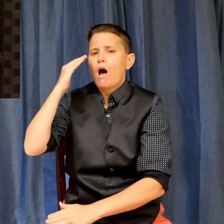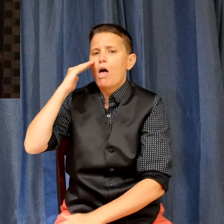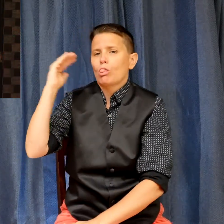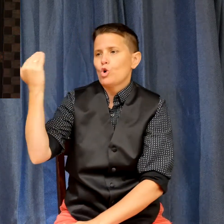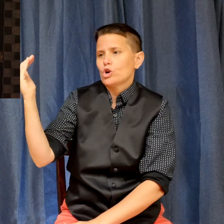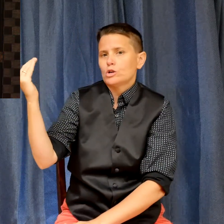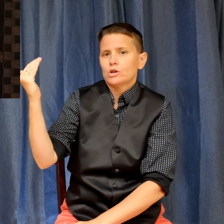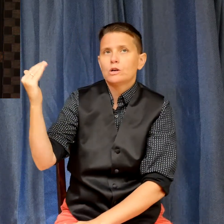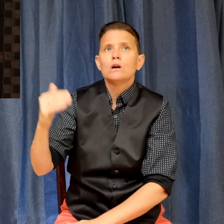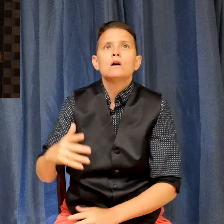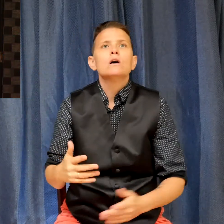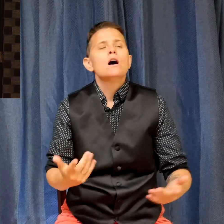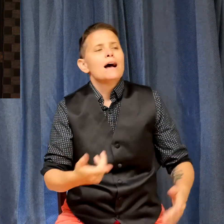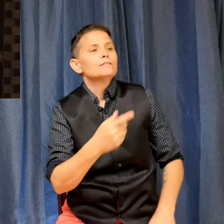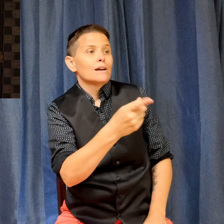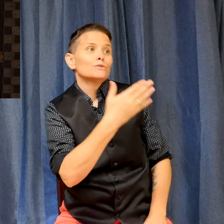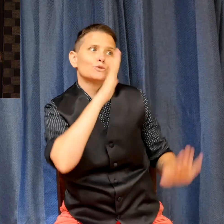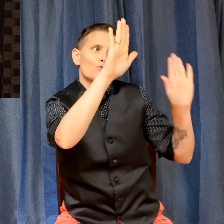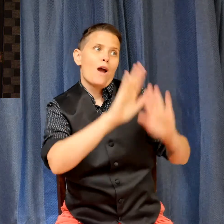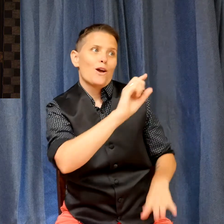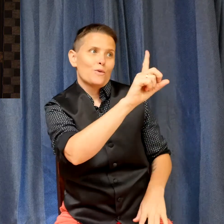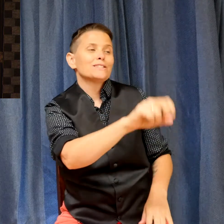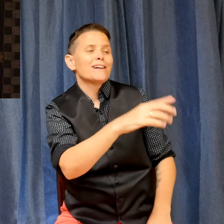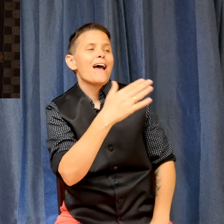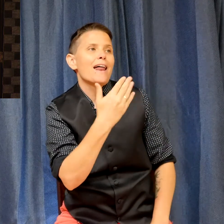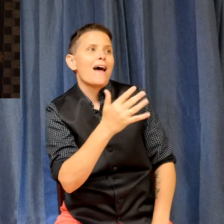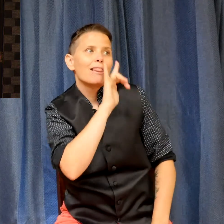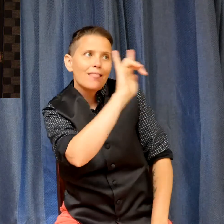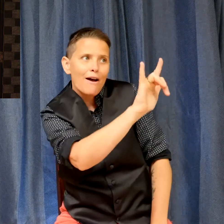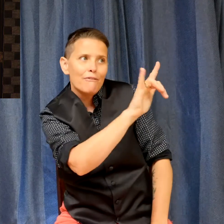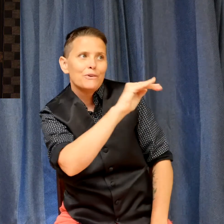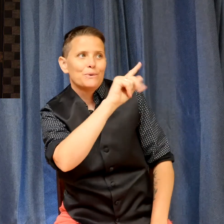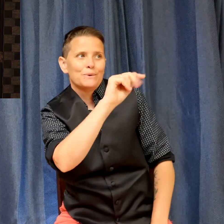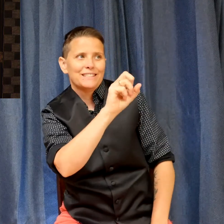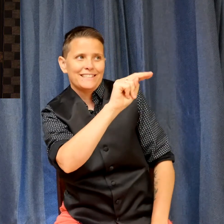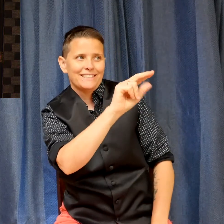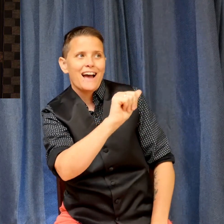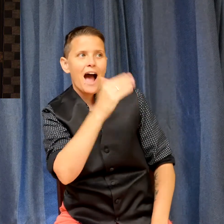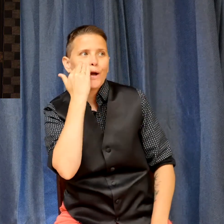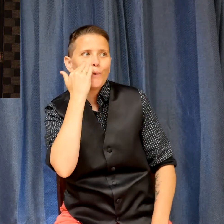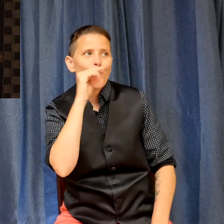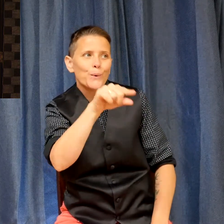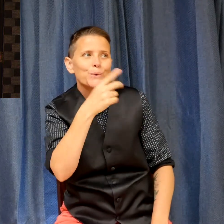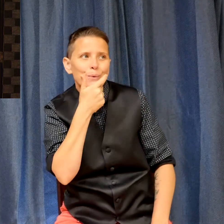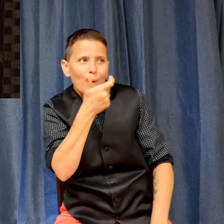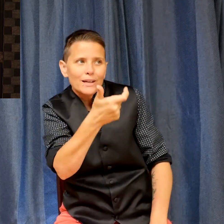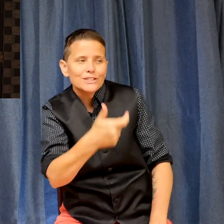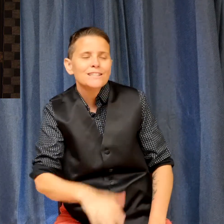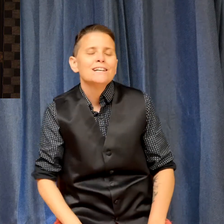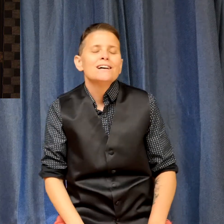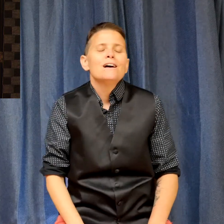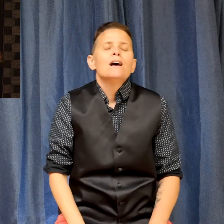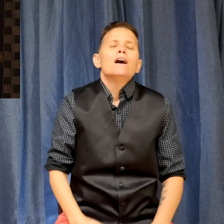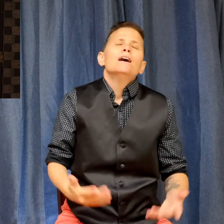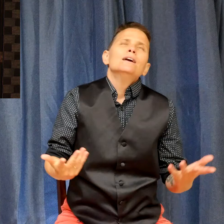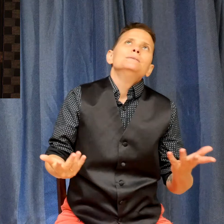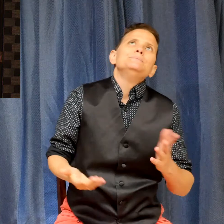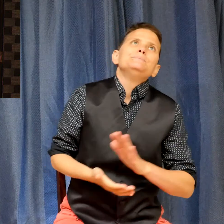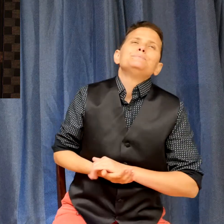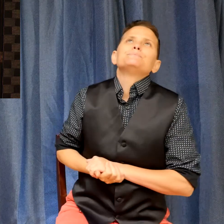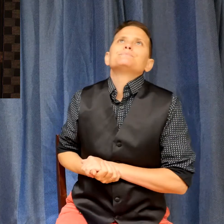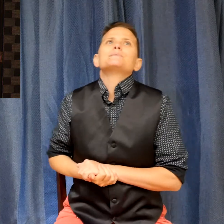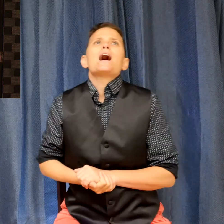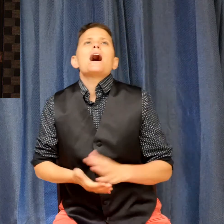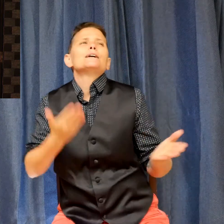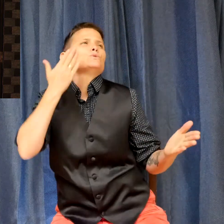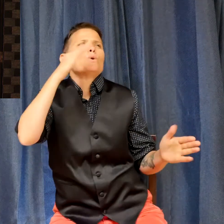love you, Tina. I know you're watching. Hi, Tina. And, I don't know that I